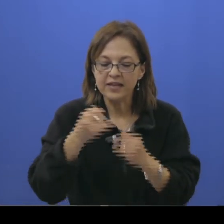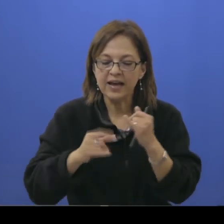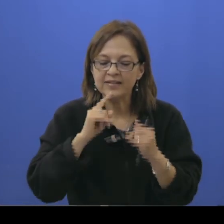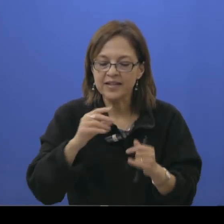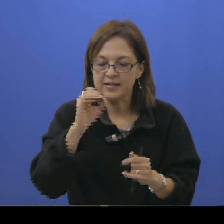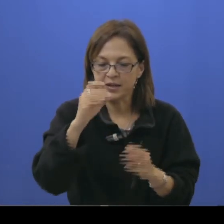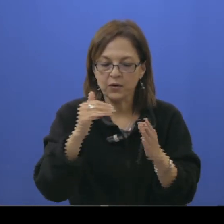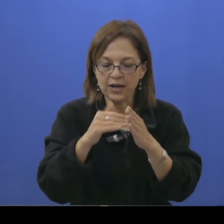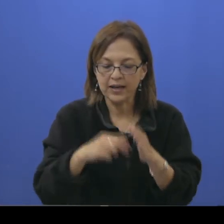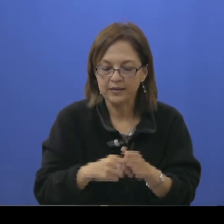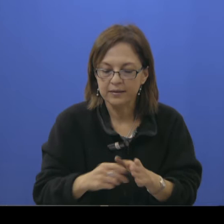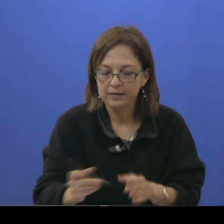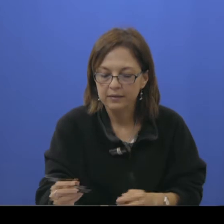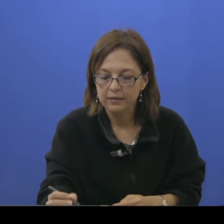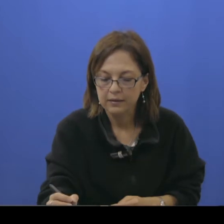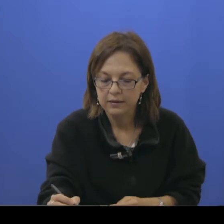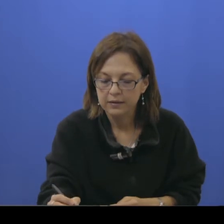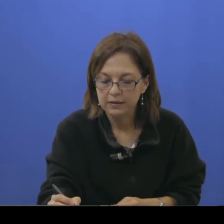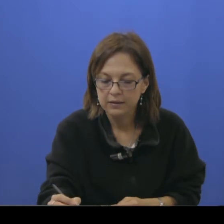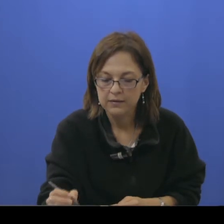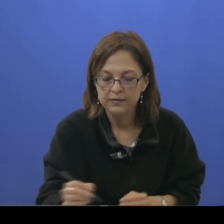And the last is 0 again.